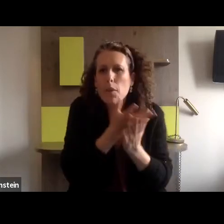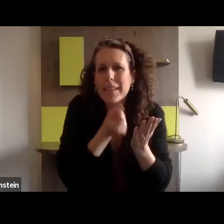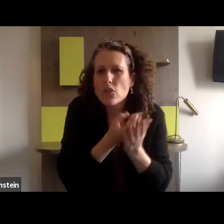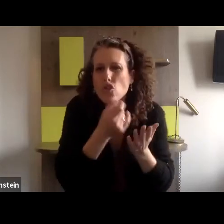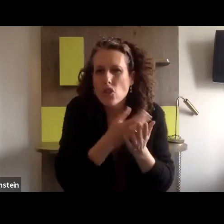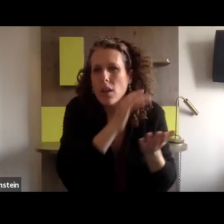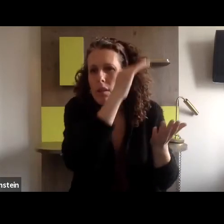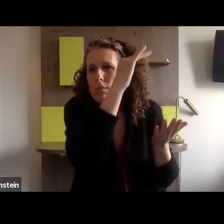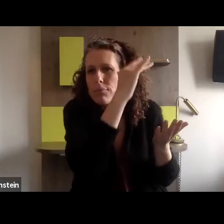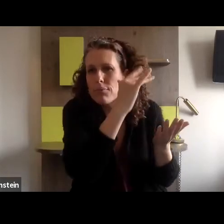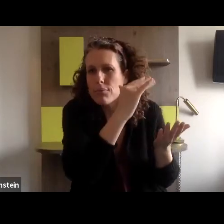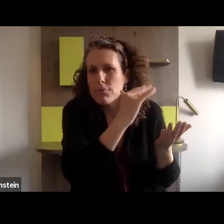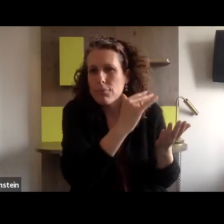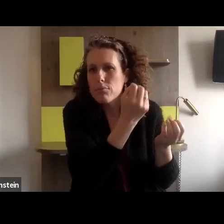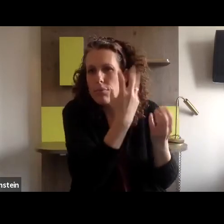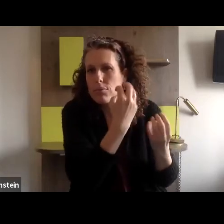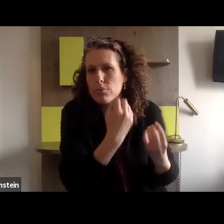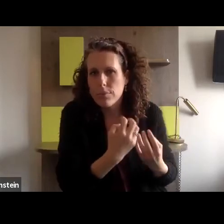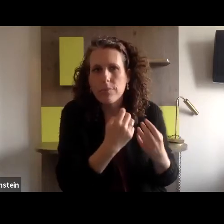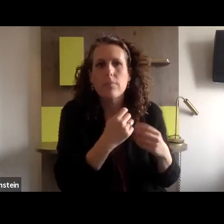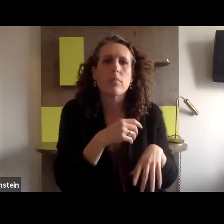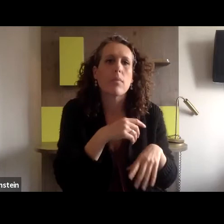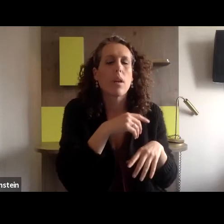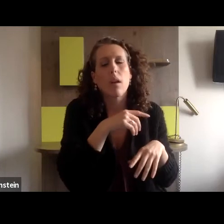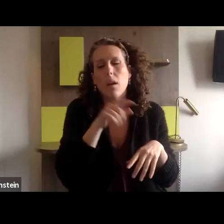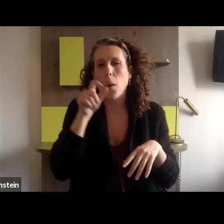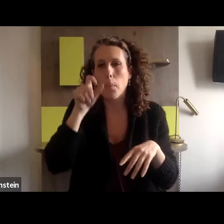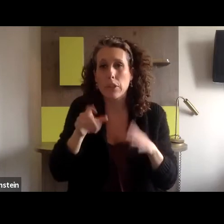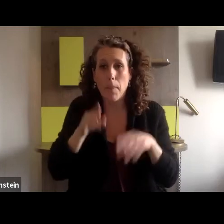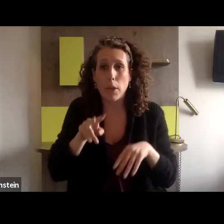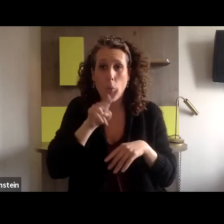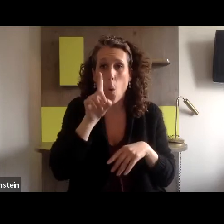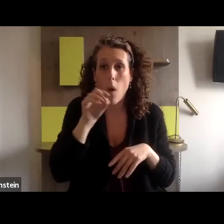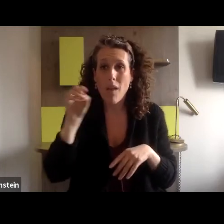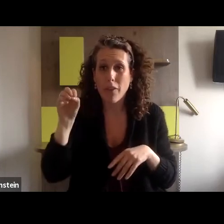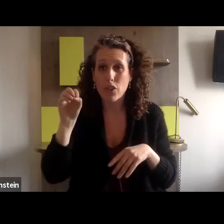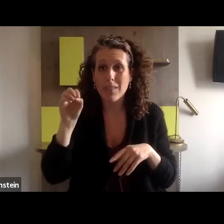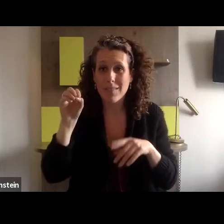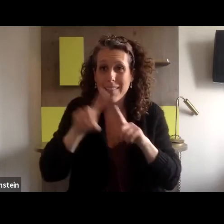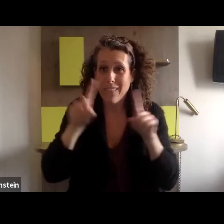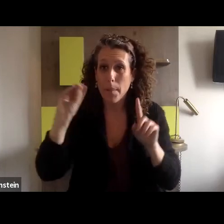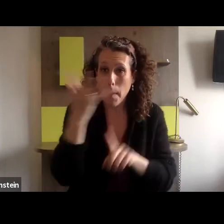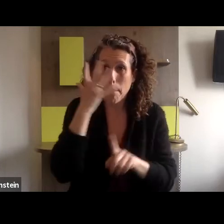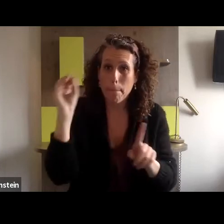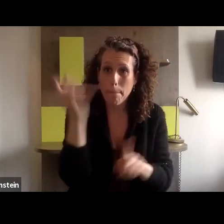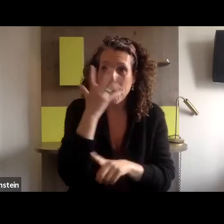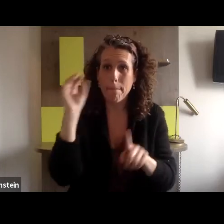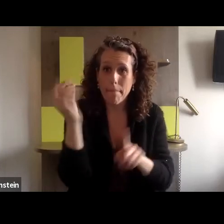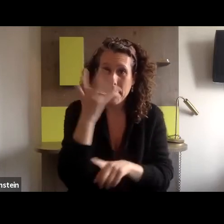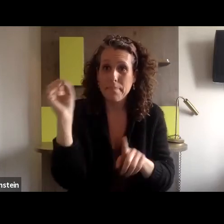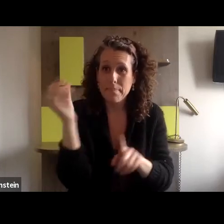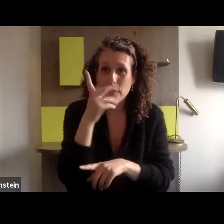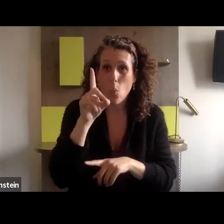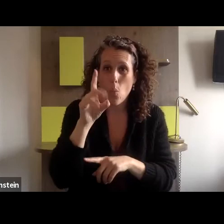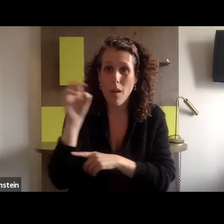are asked here to watch those, it's about 100 items. And it should